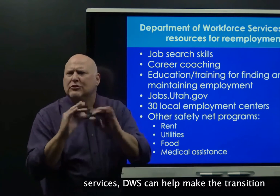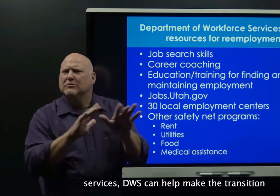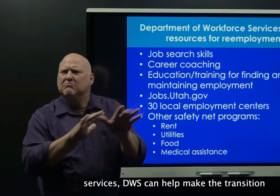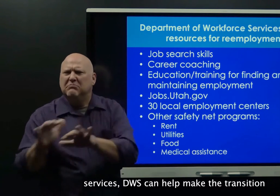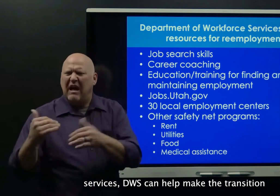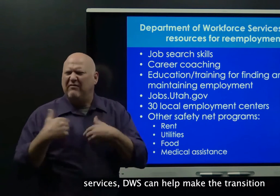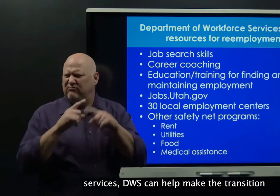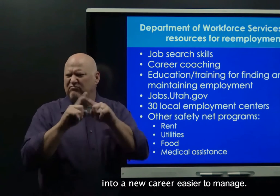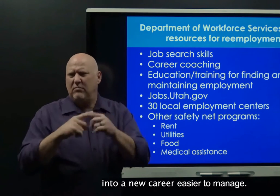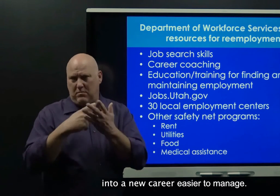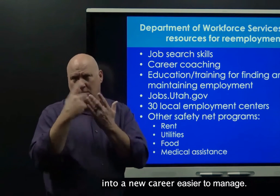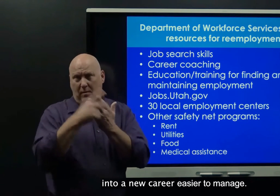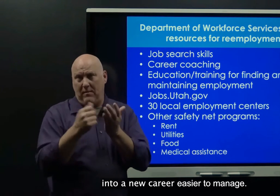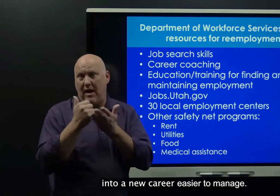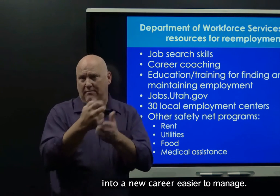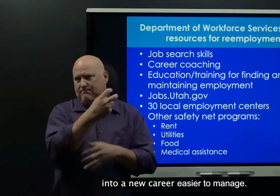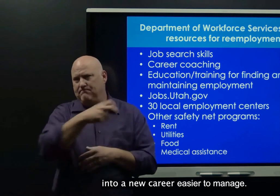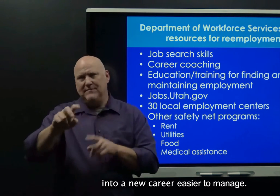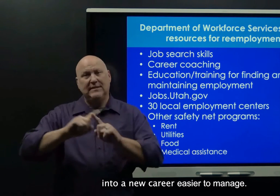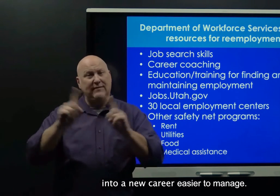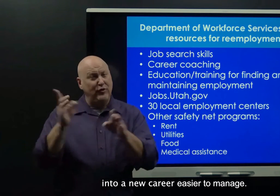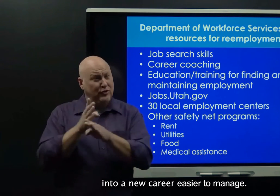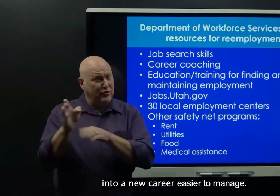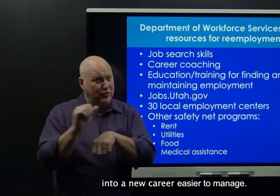the transition into a new career easier to manage.